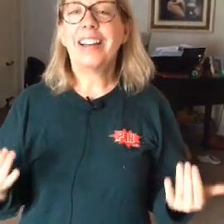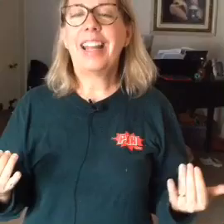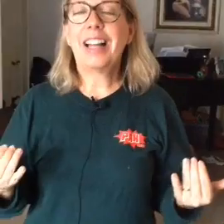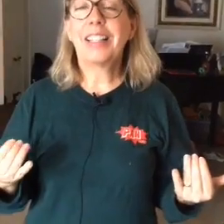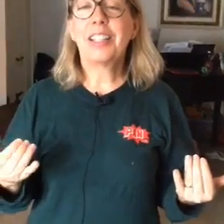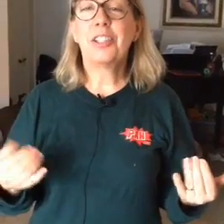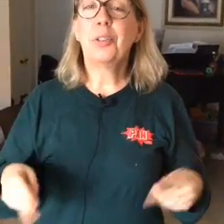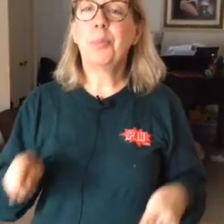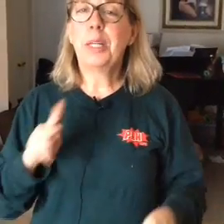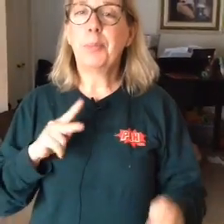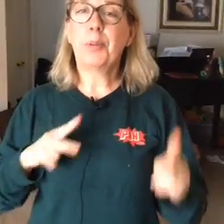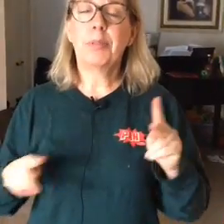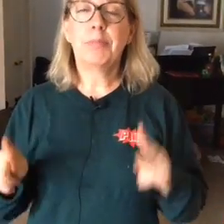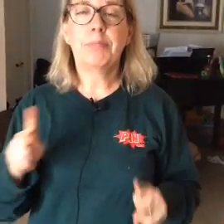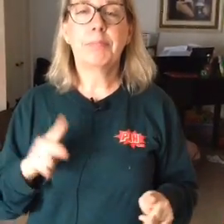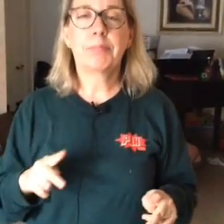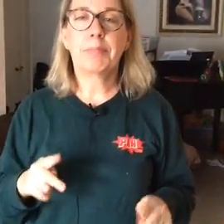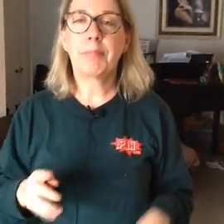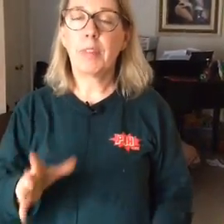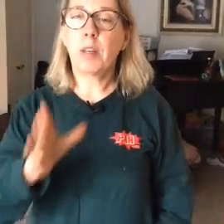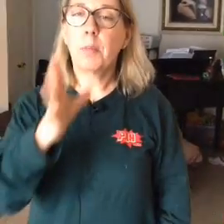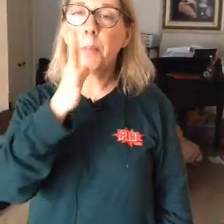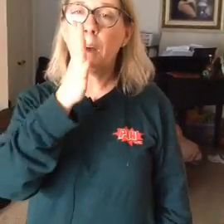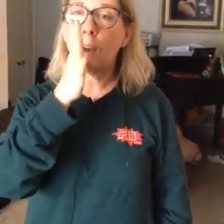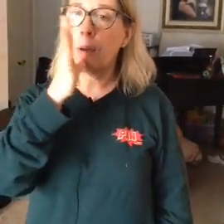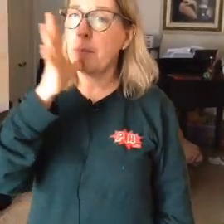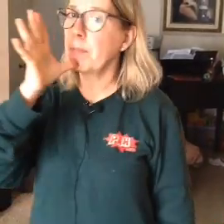Now let's do people. Mom,